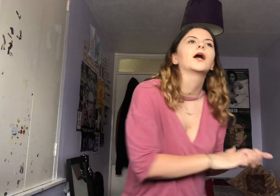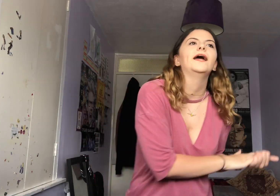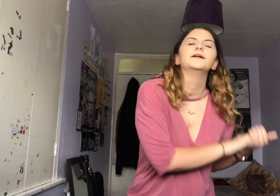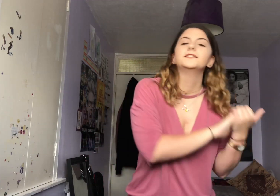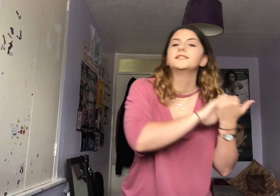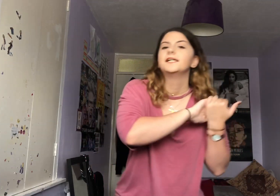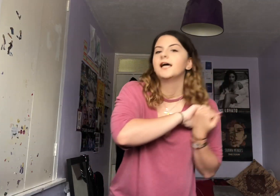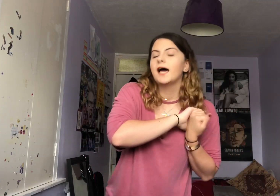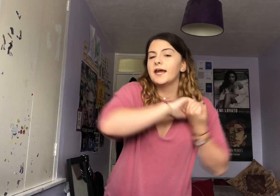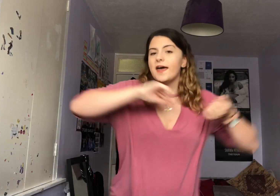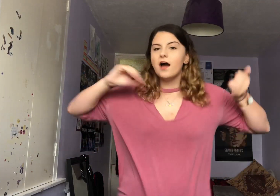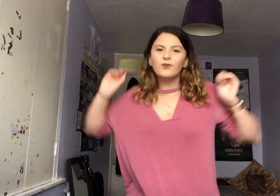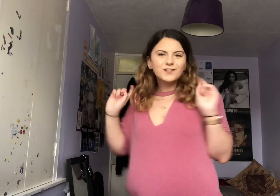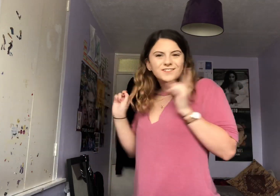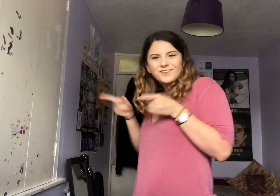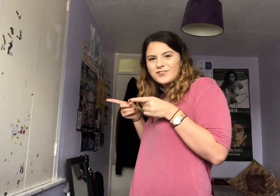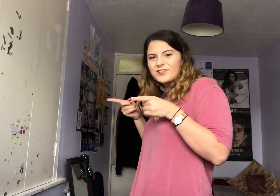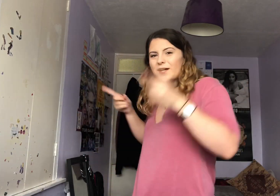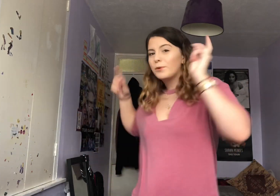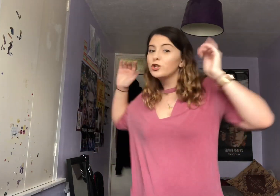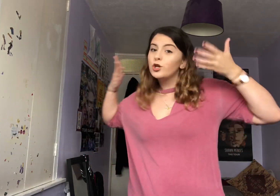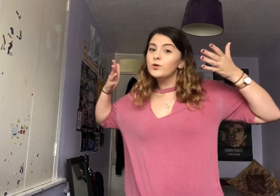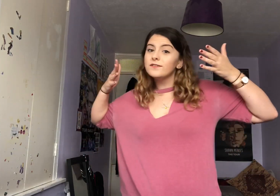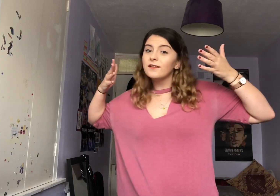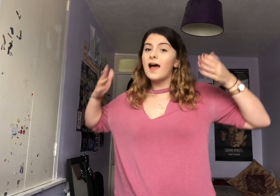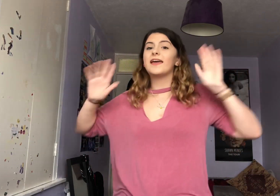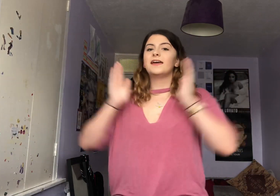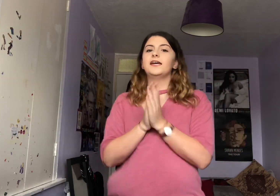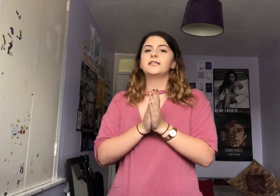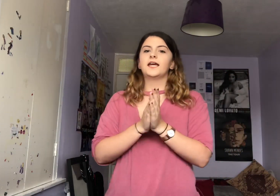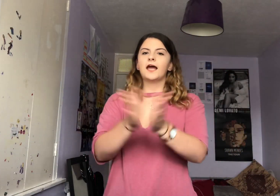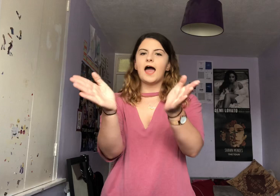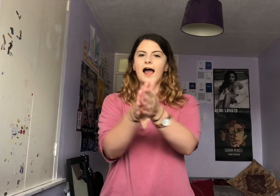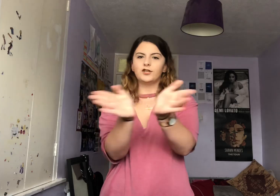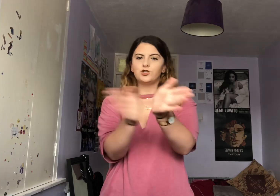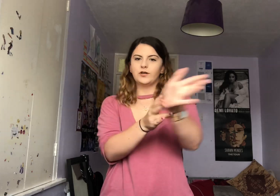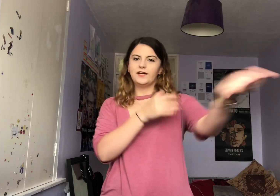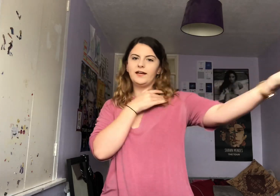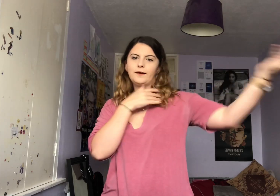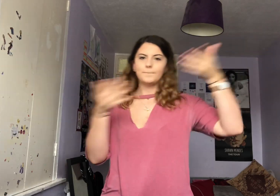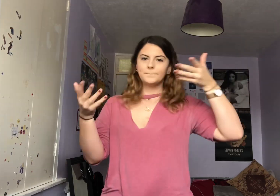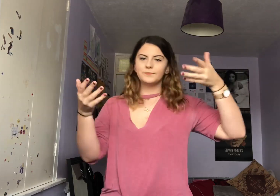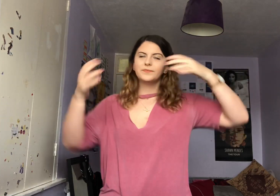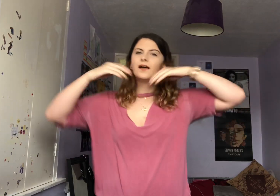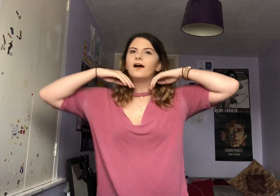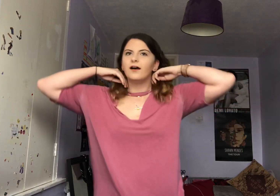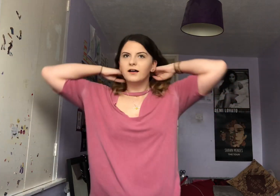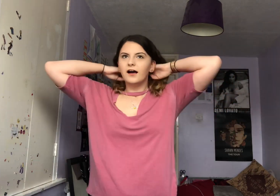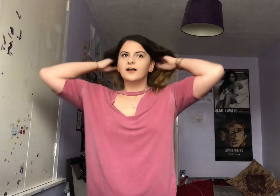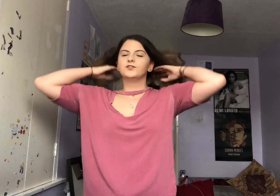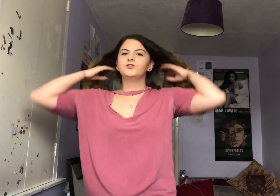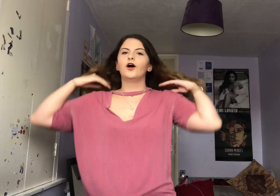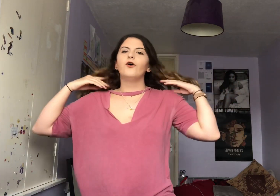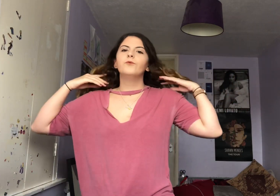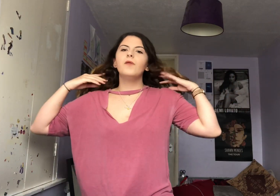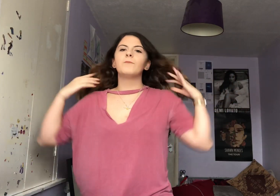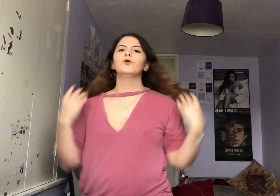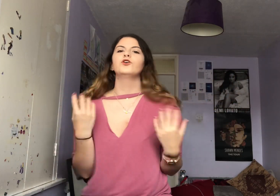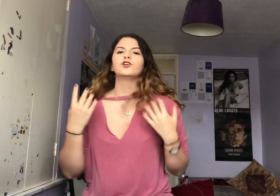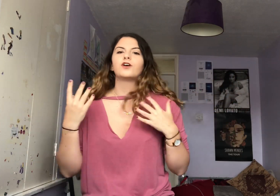Okay, and now on to food and drink, because who doesn't like eating and drinking? So I'm not going to